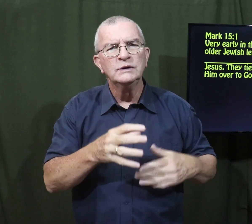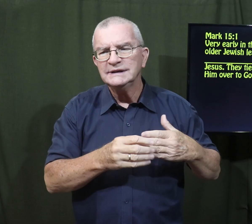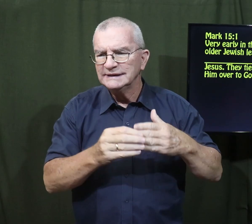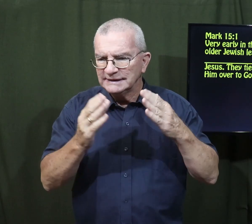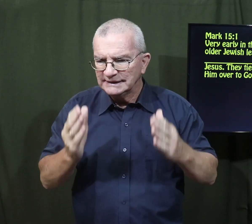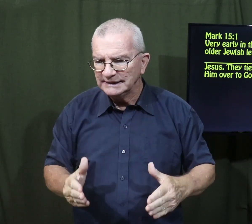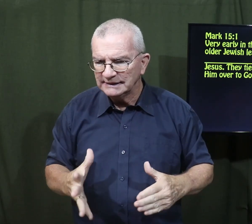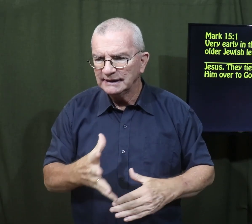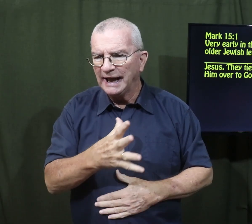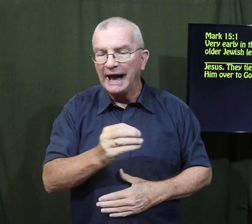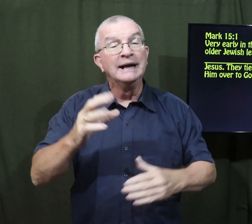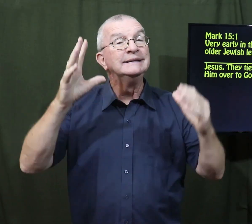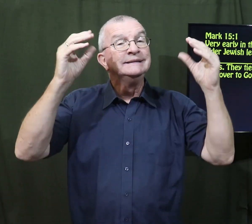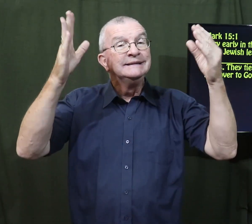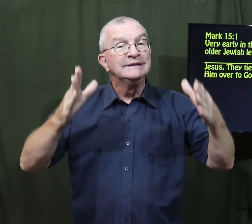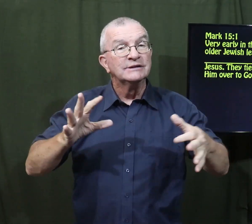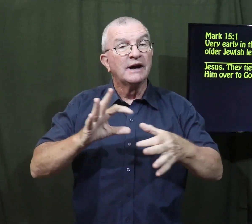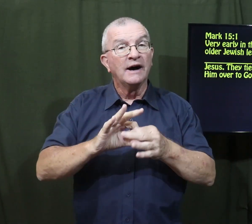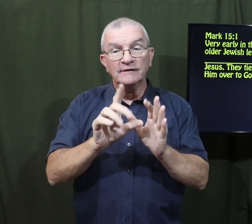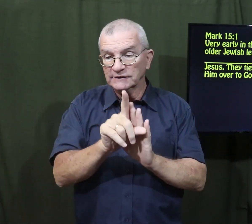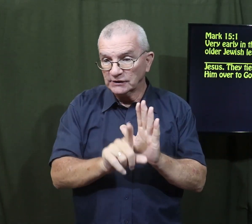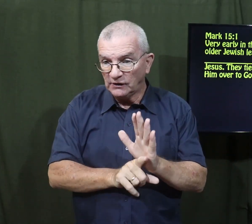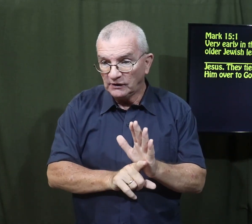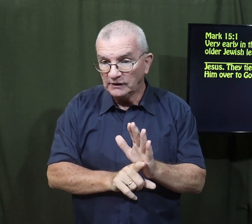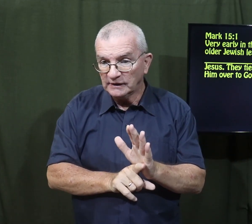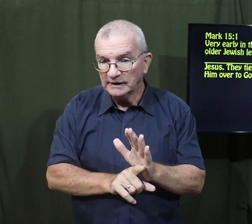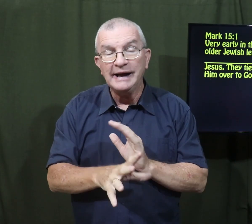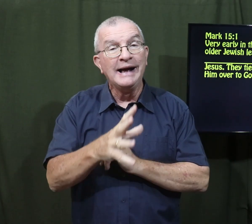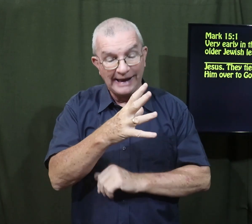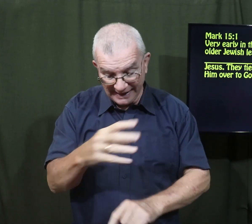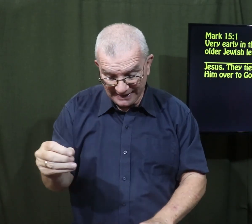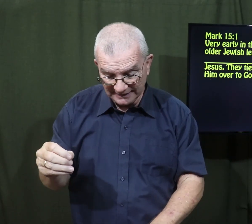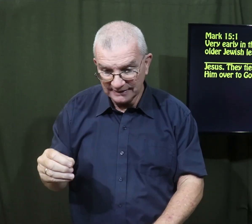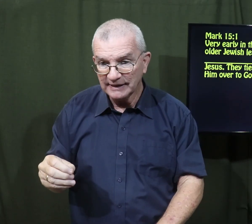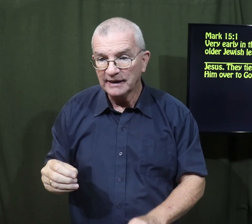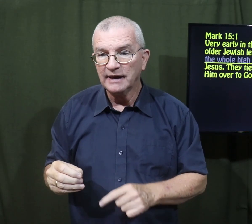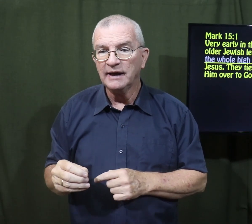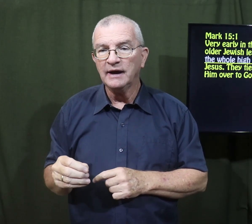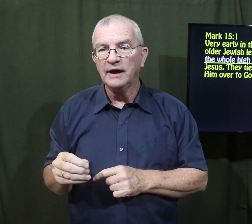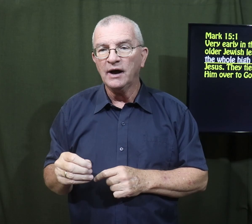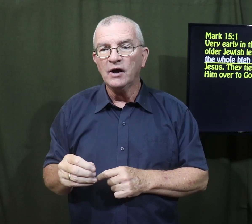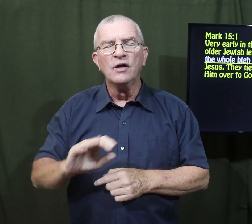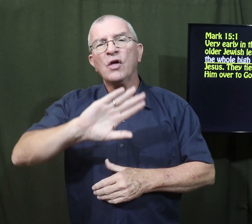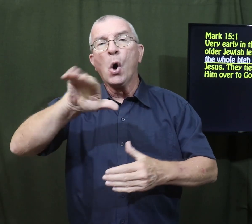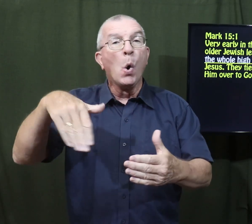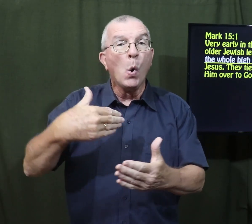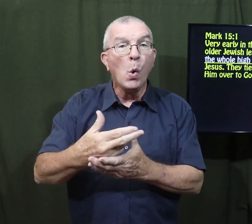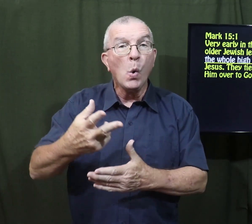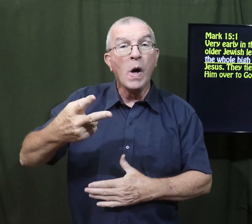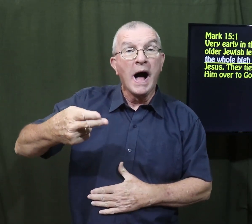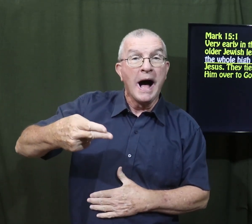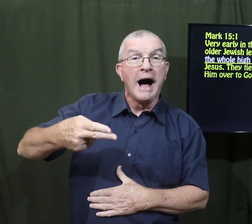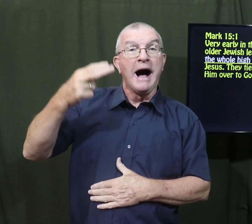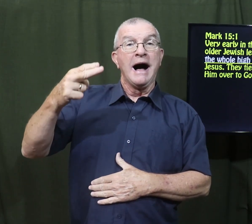leaders, the teachers of the law, and the whole high